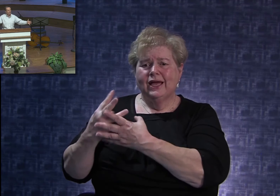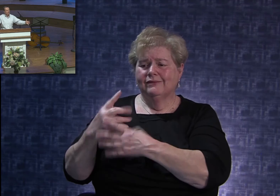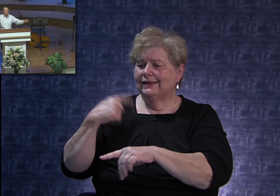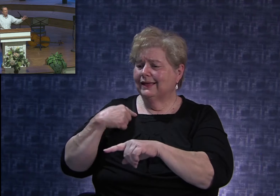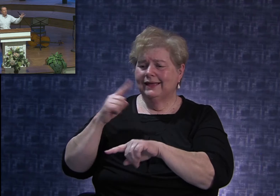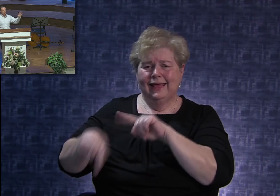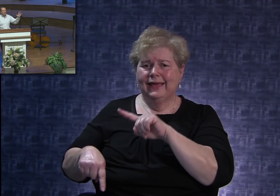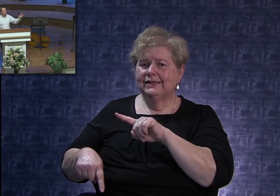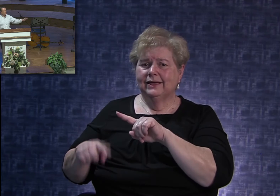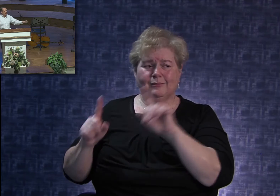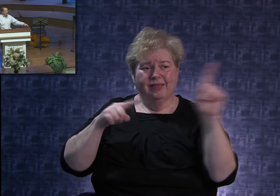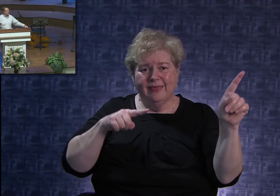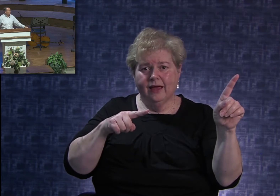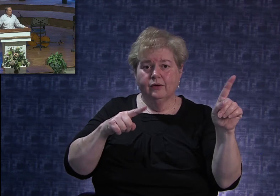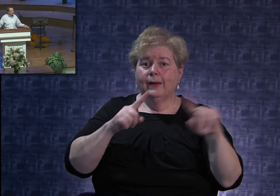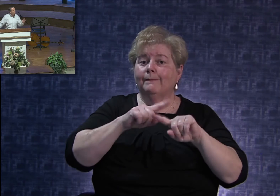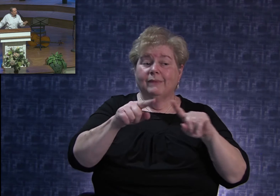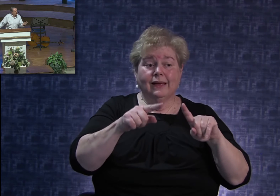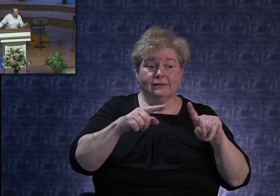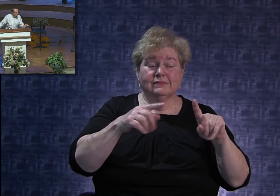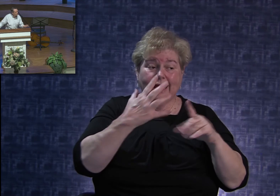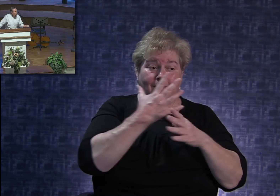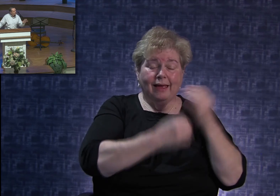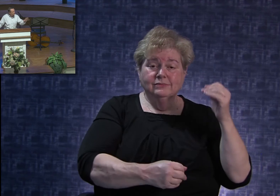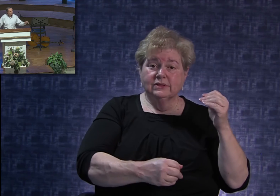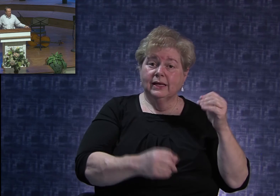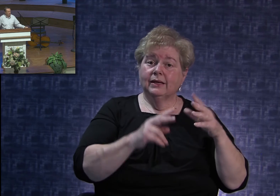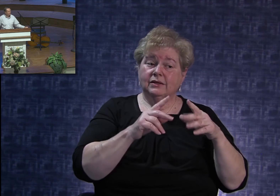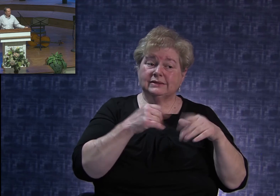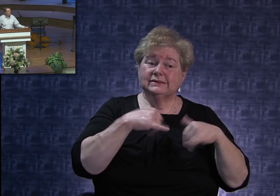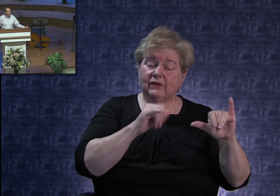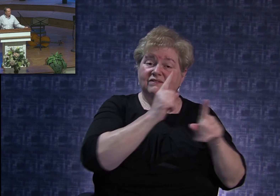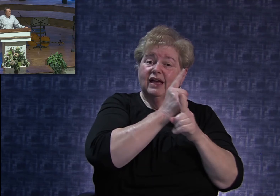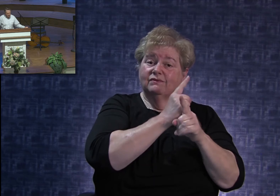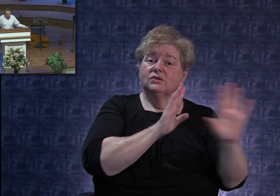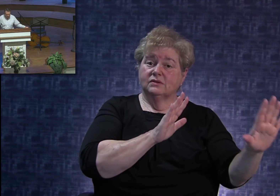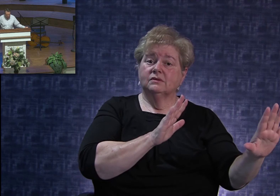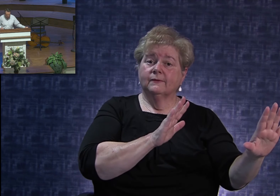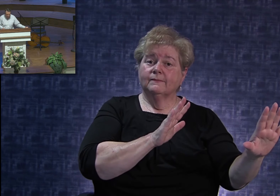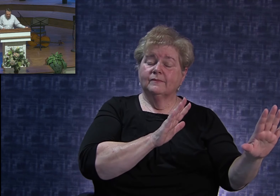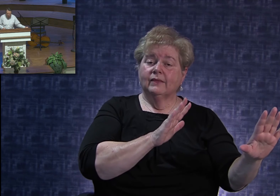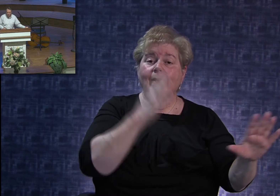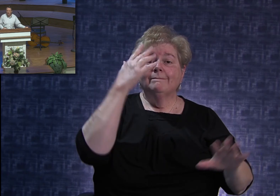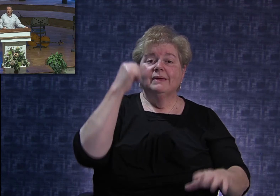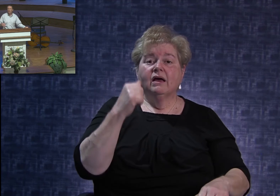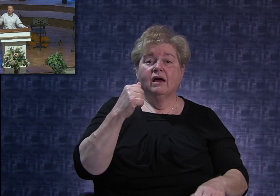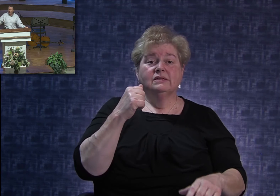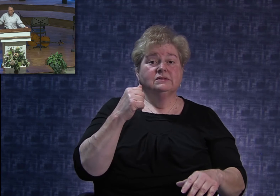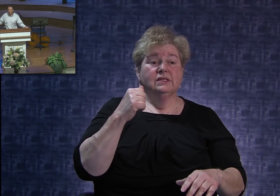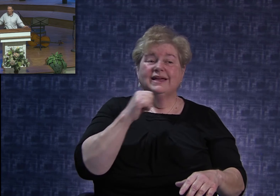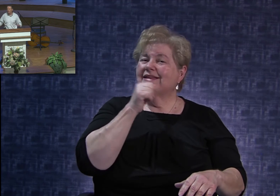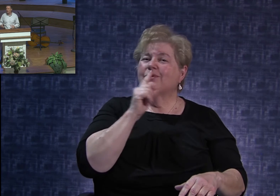with you physically, but even in my absence, I am calling you to faithfulness. Because at the end of the day, they were not